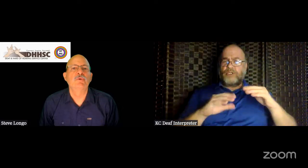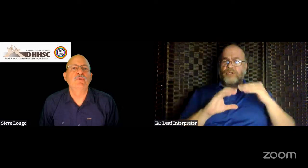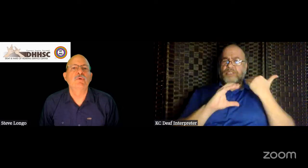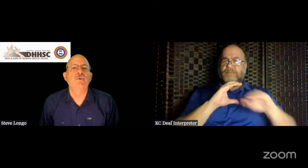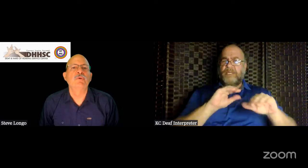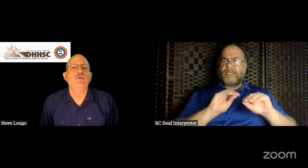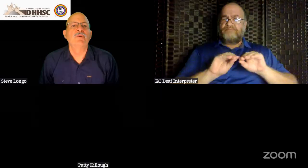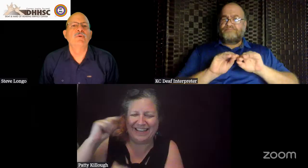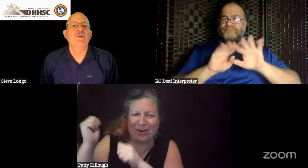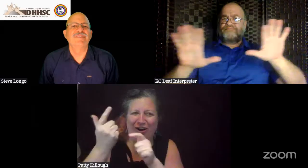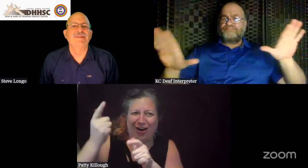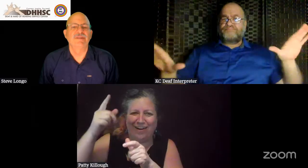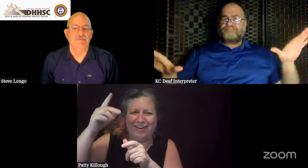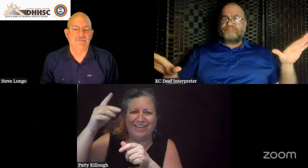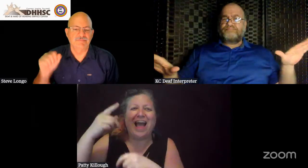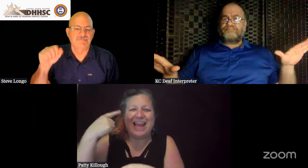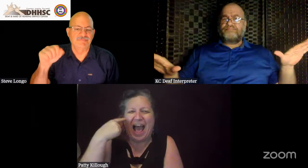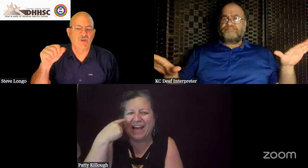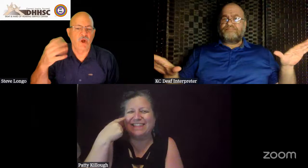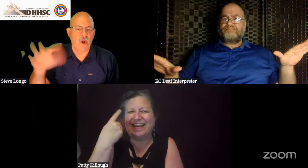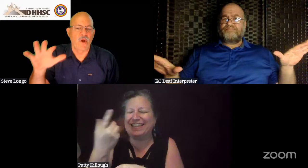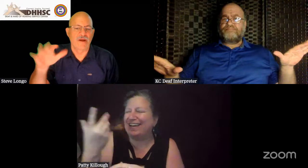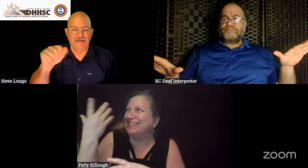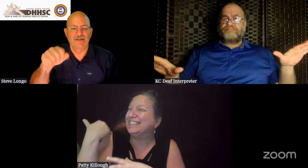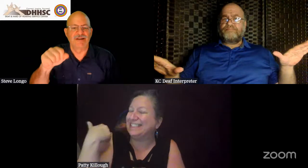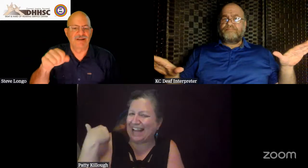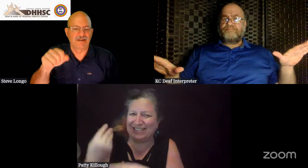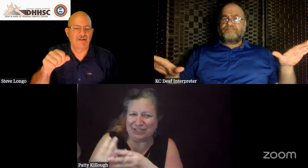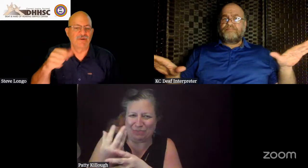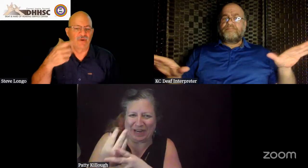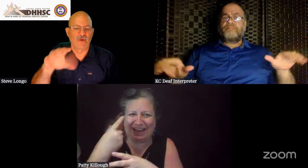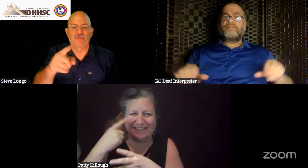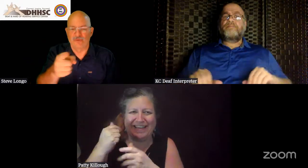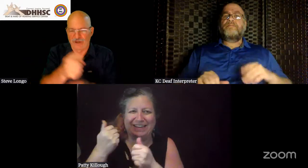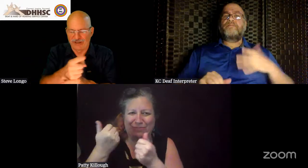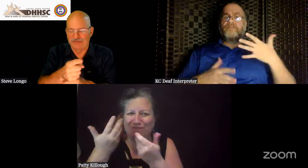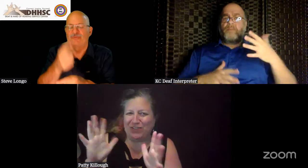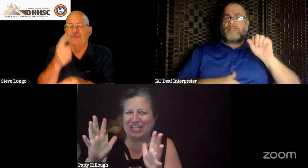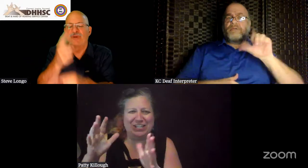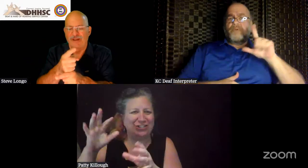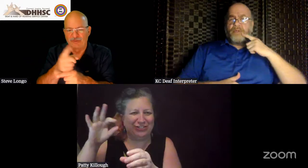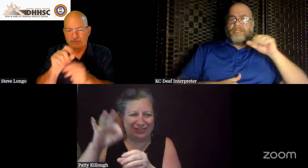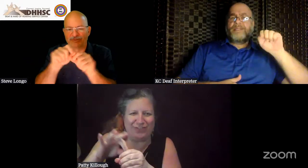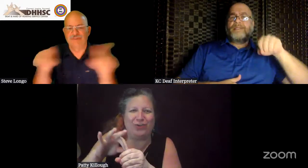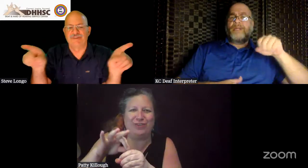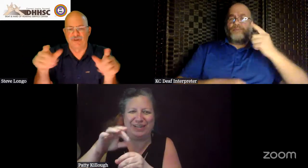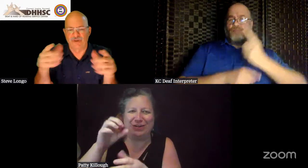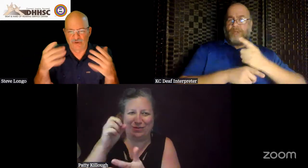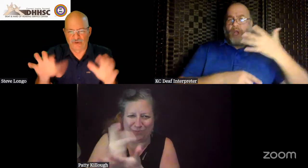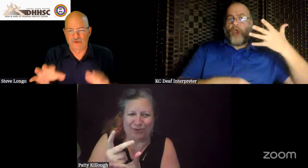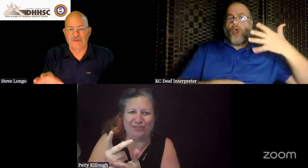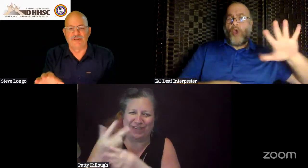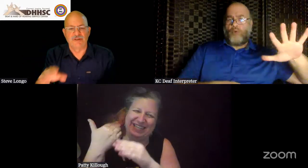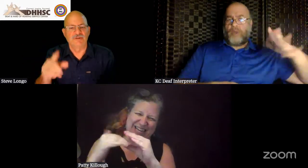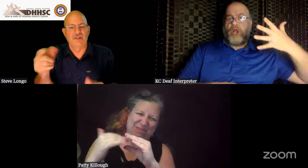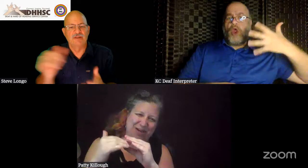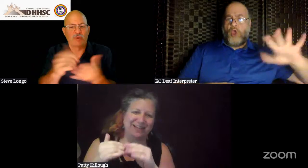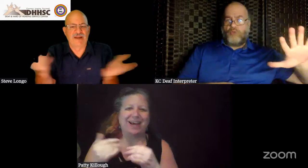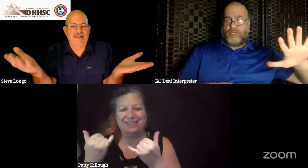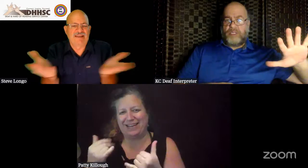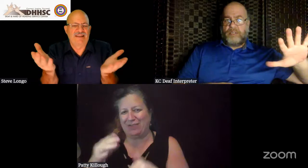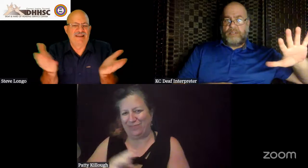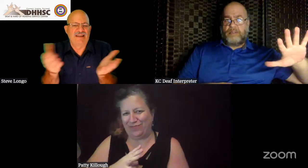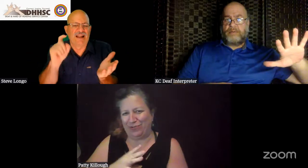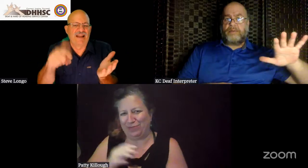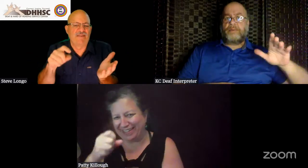the minutes as read. Everyone has been able to review them. And Steve Longo says, yes,